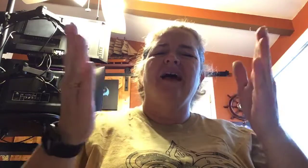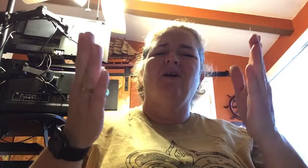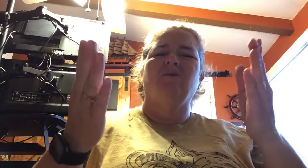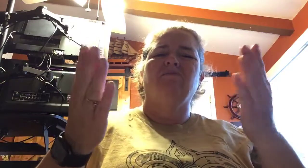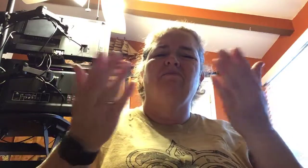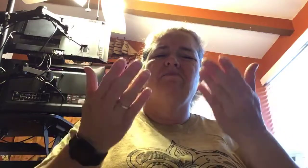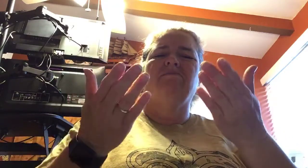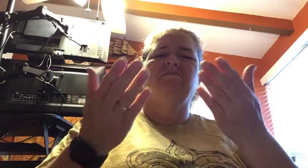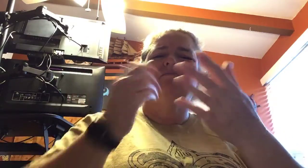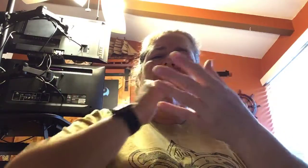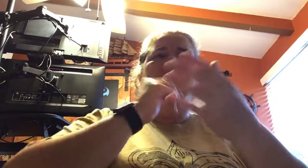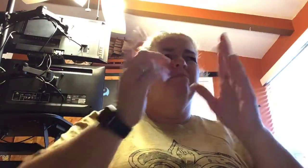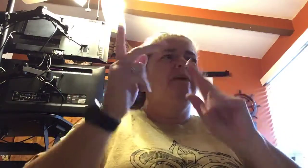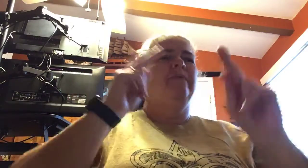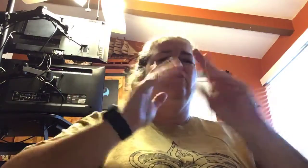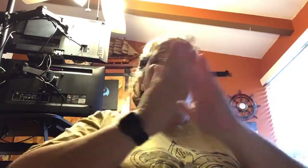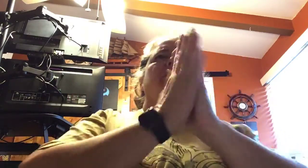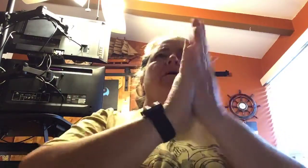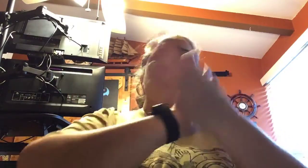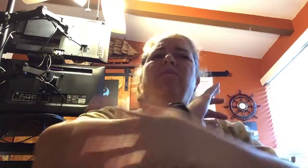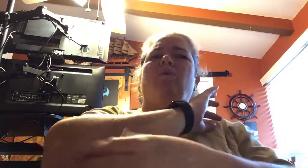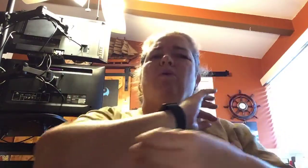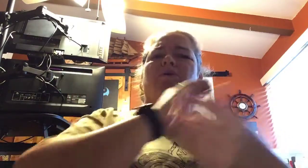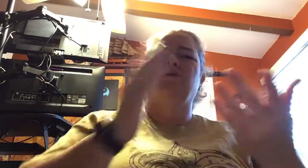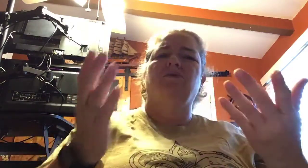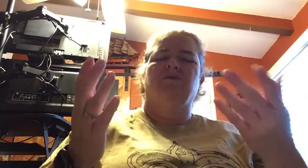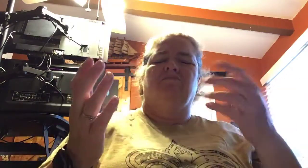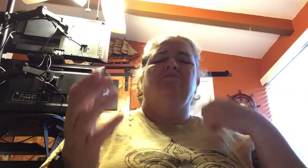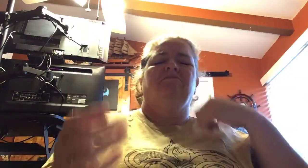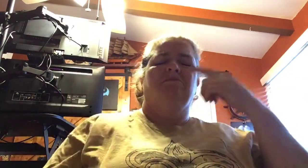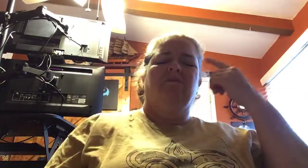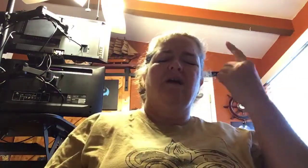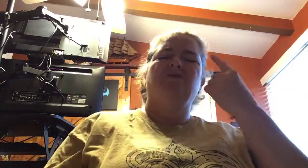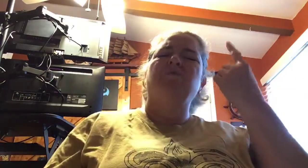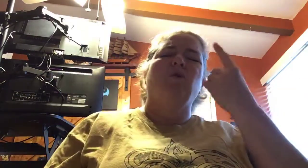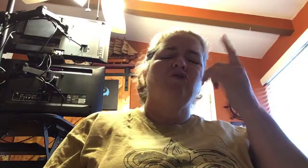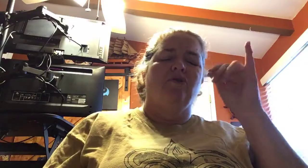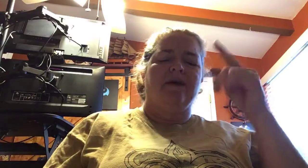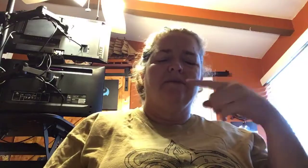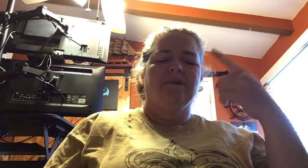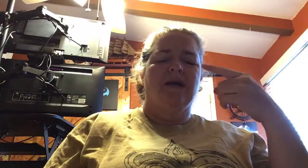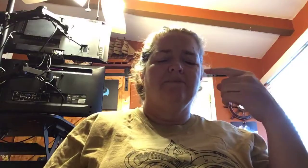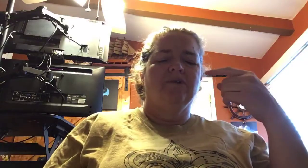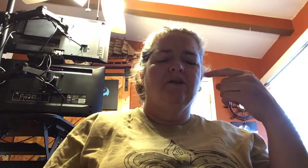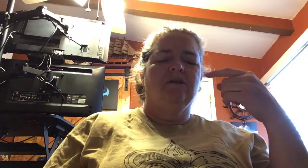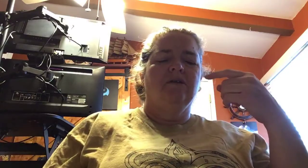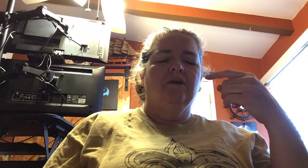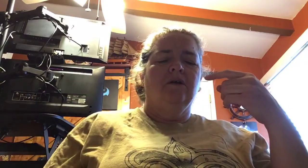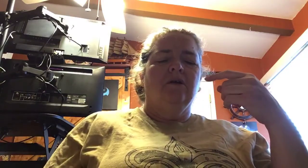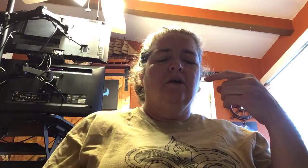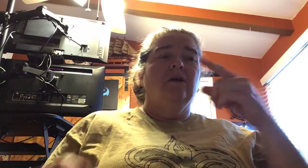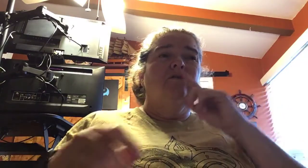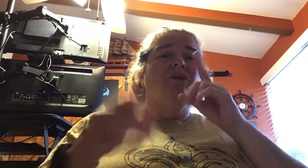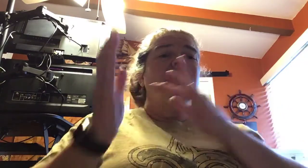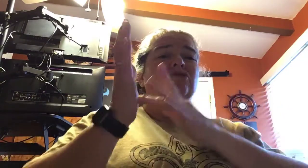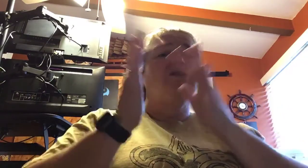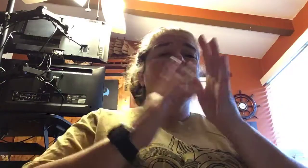people to become poor. I just wonder that sometimes. Really, Jesus